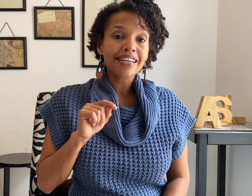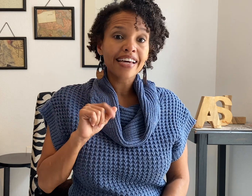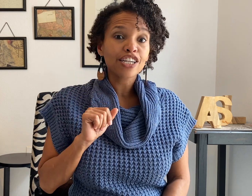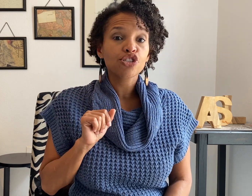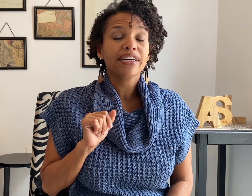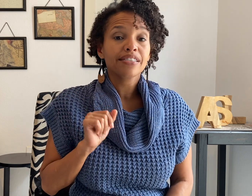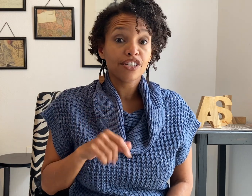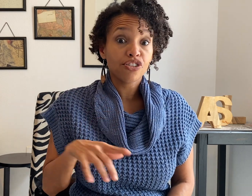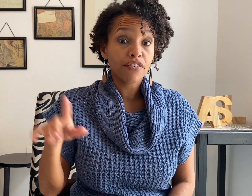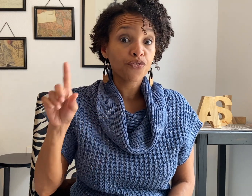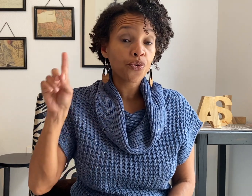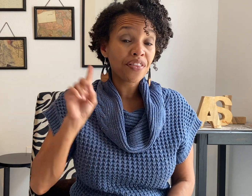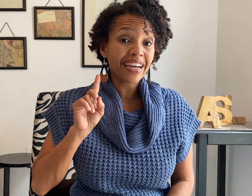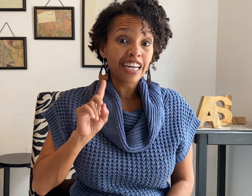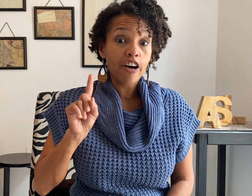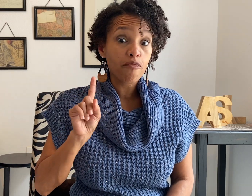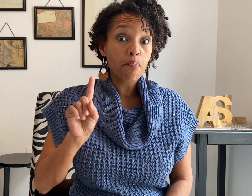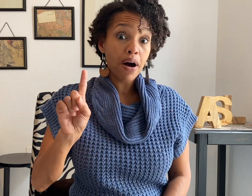a transition for the idea of but.